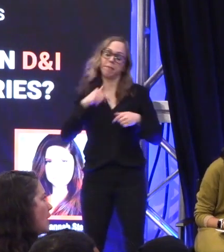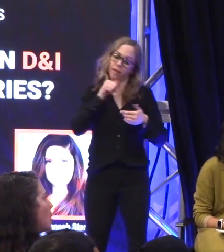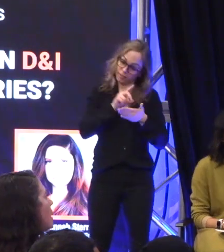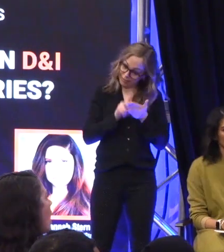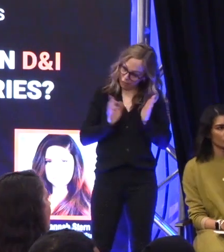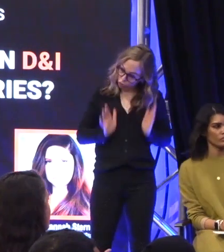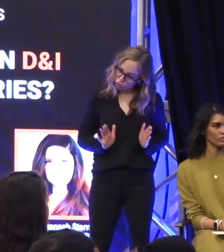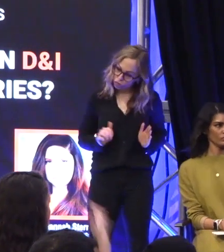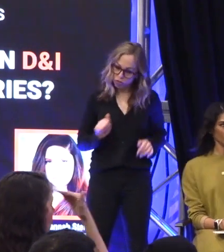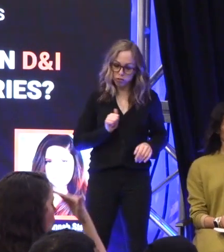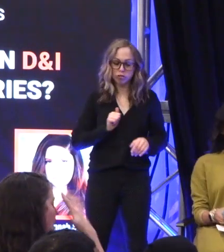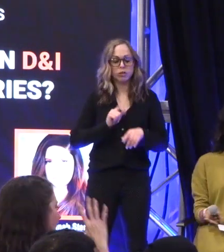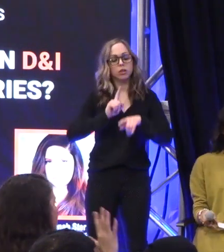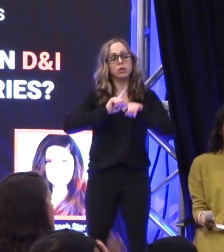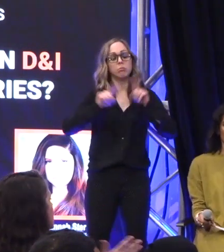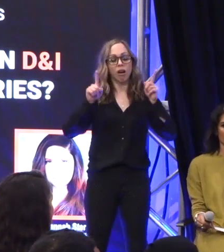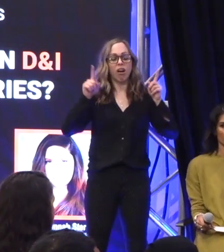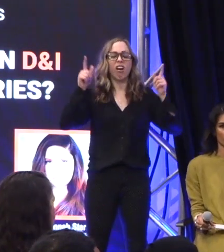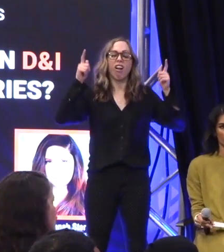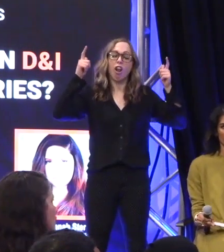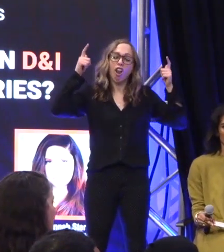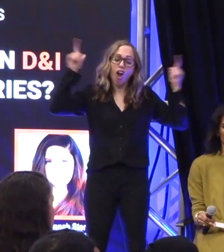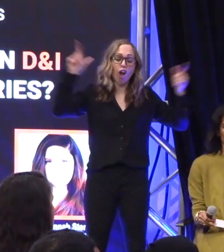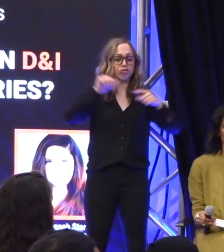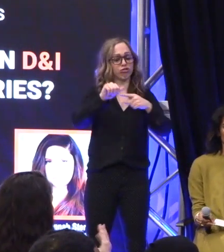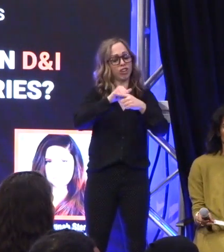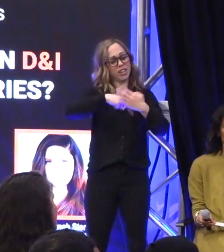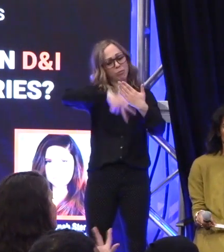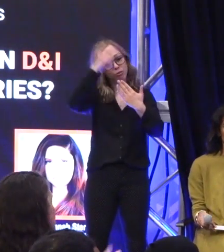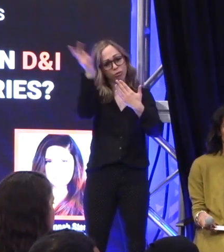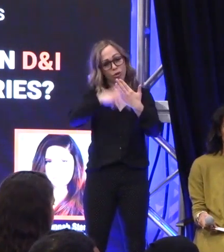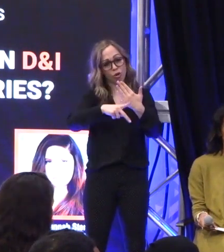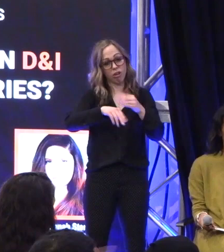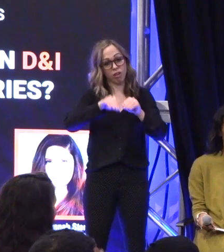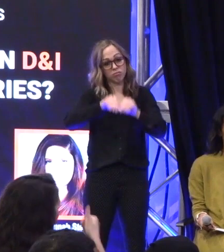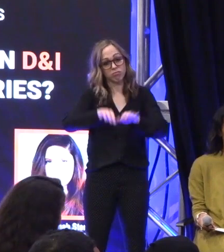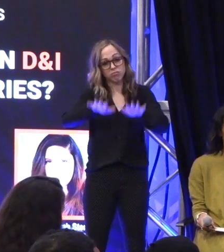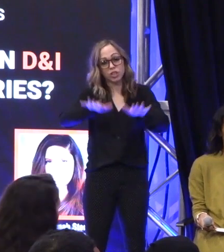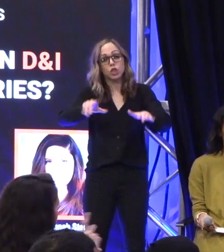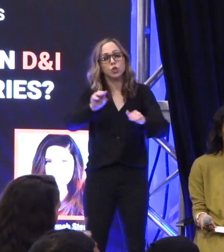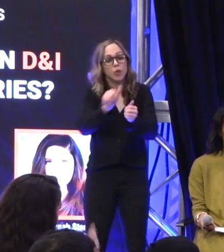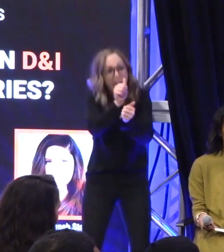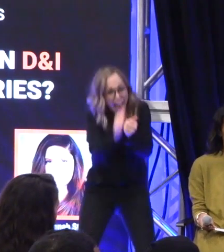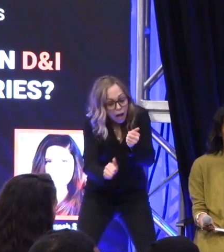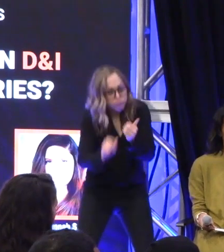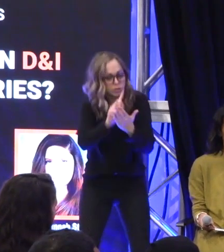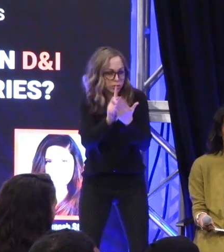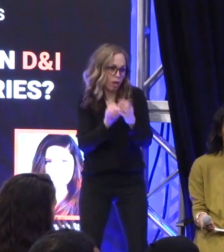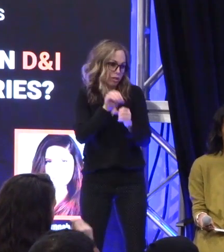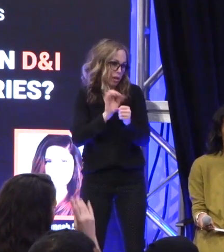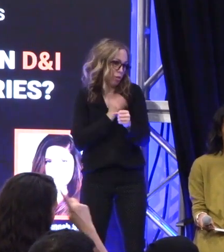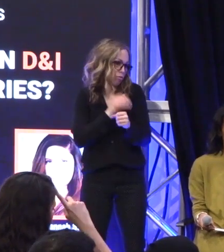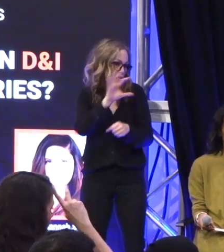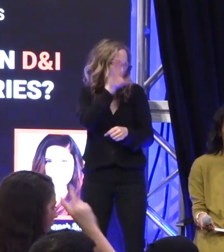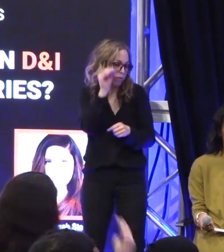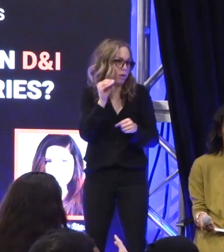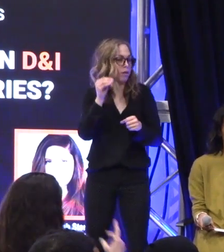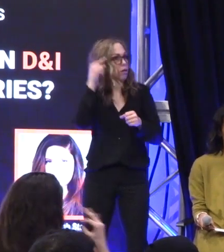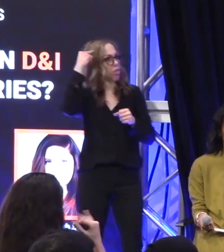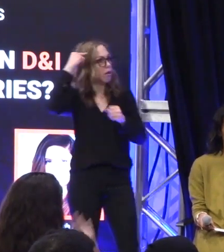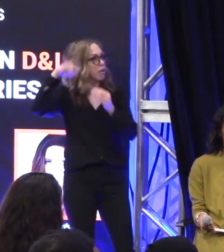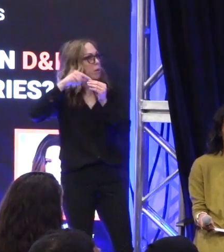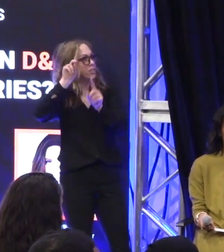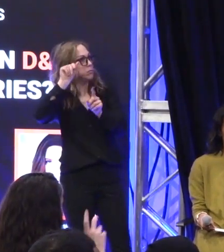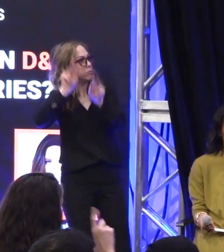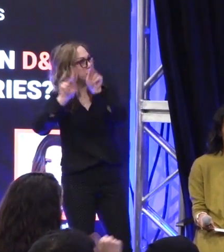I know that an entire very large training program has gone to every single designer at our company to think about people with disabilities and bring